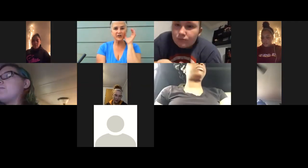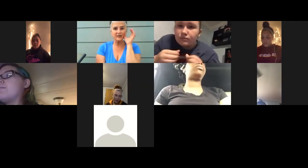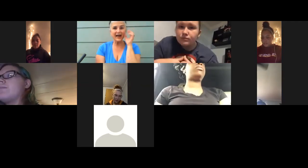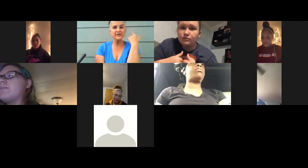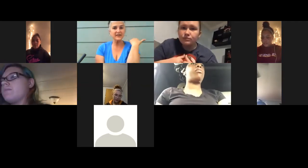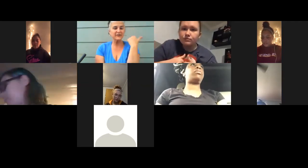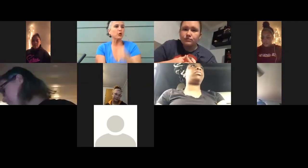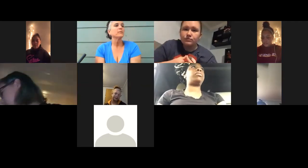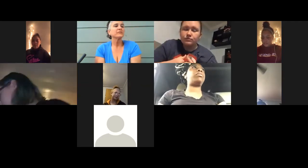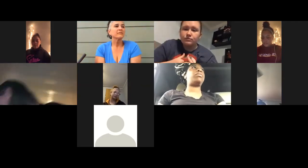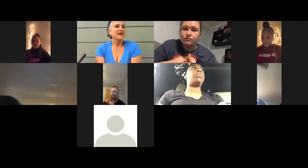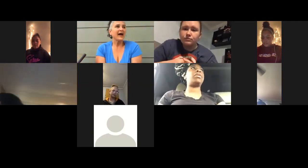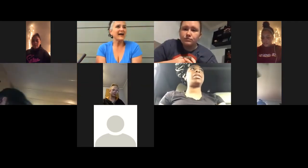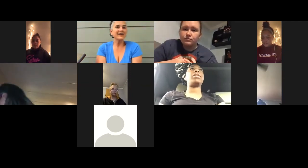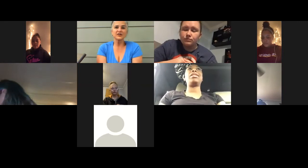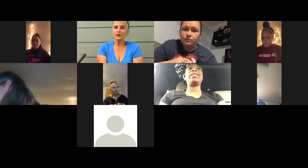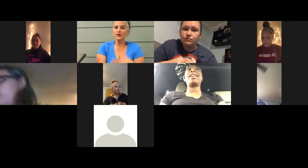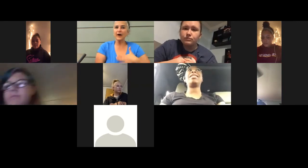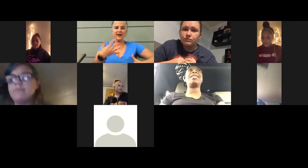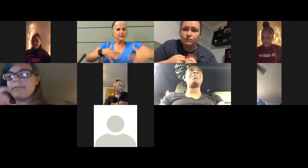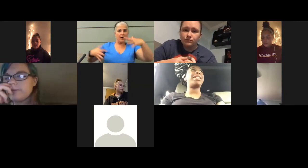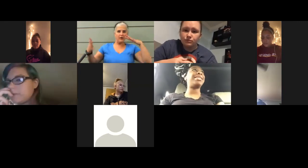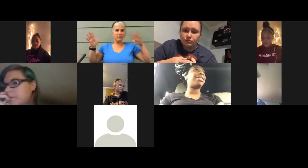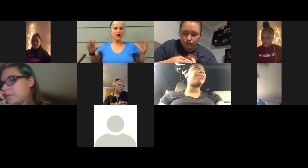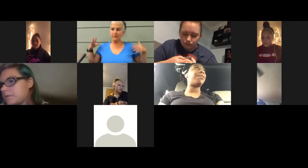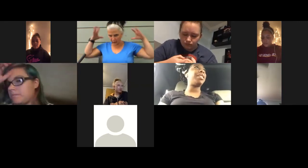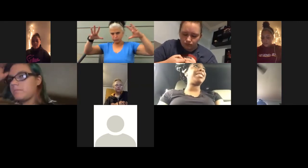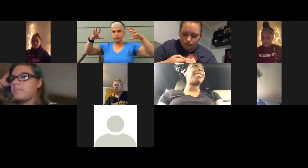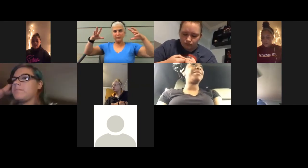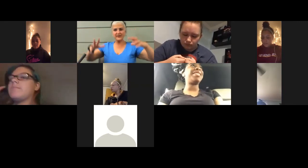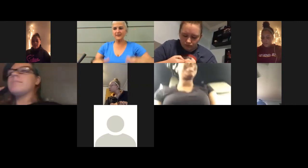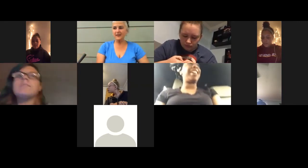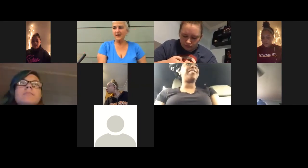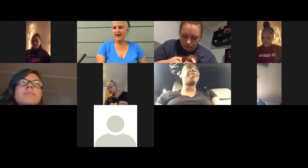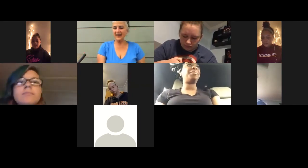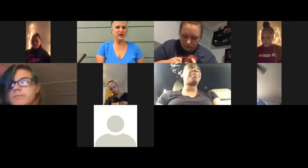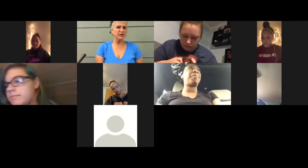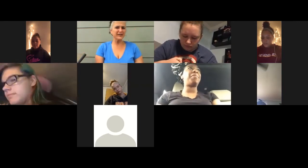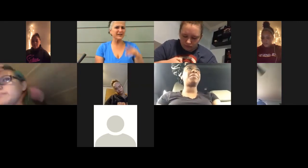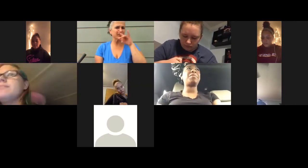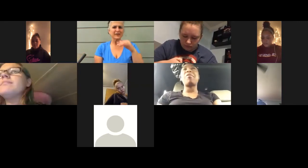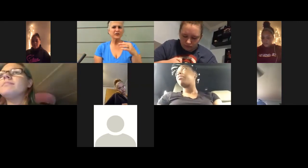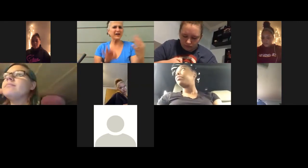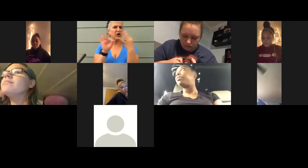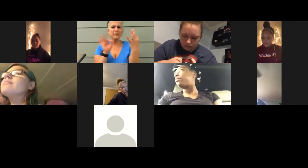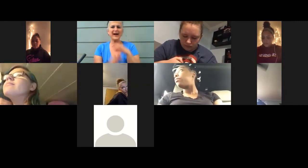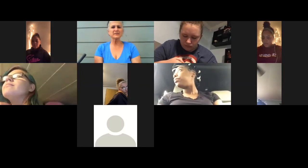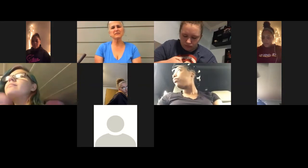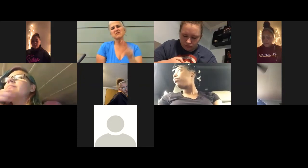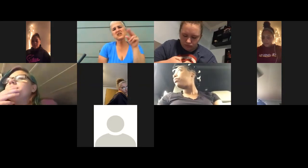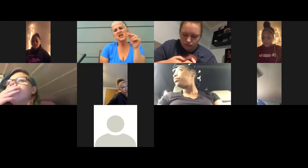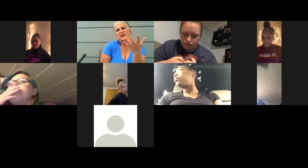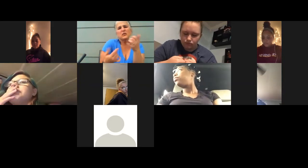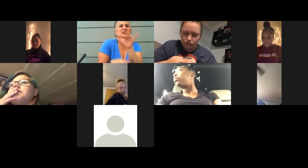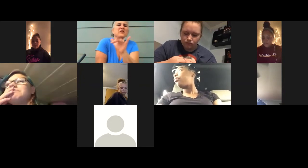these cottages at the deaf school. And so, you know, I've got the mom, you know, faces, and, you know, kids trying to talk back